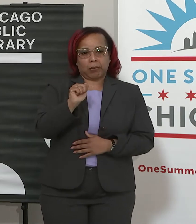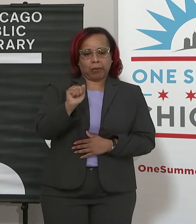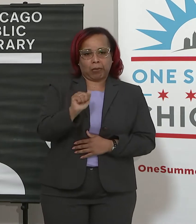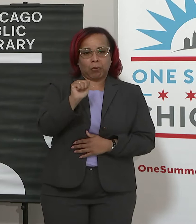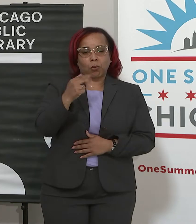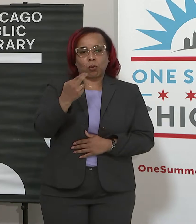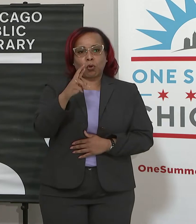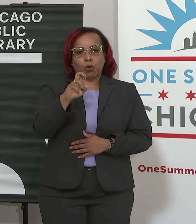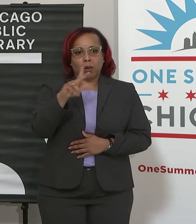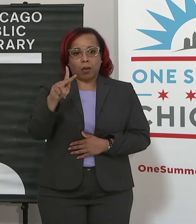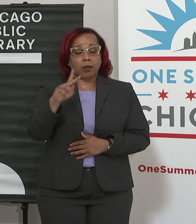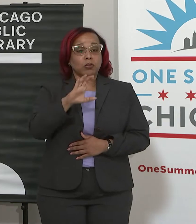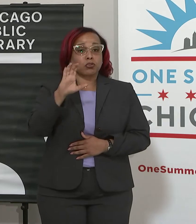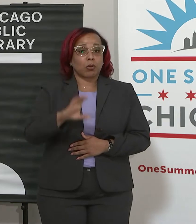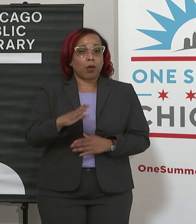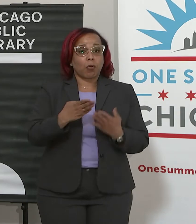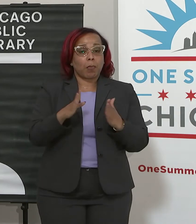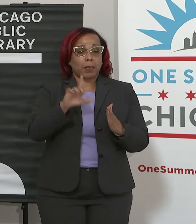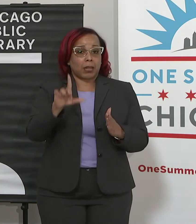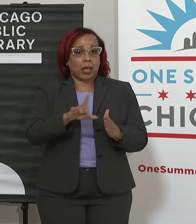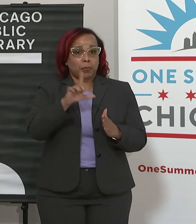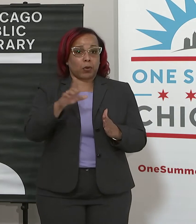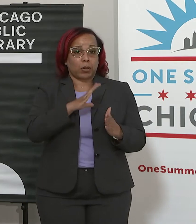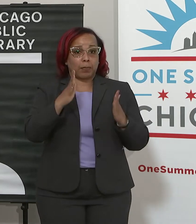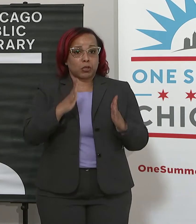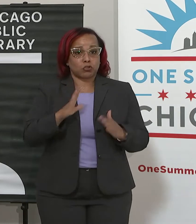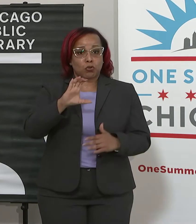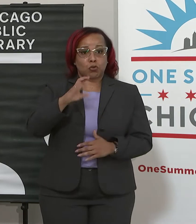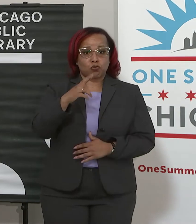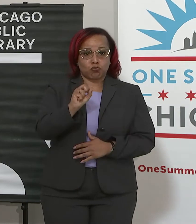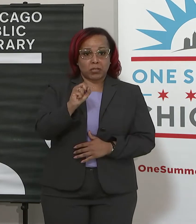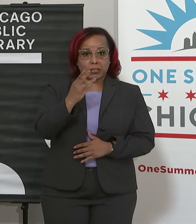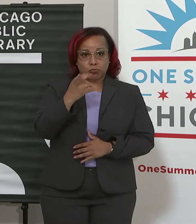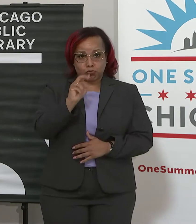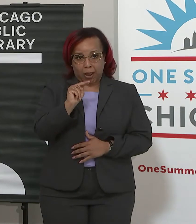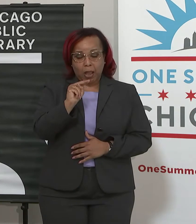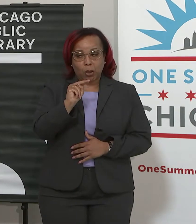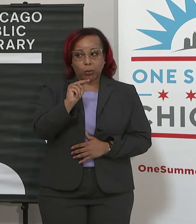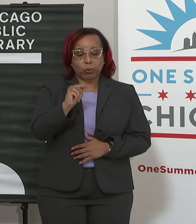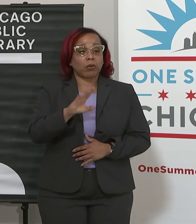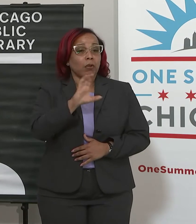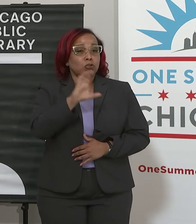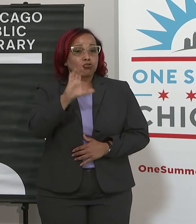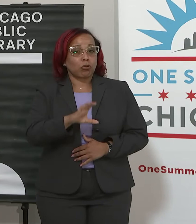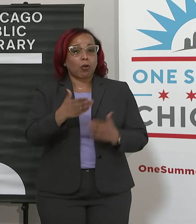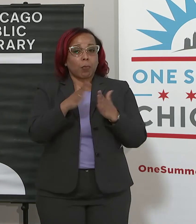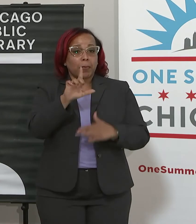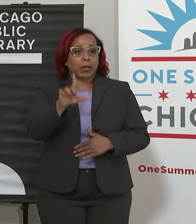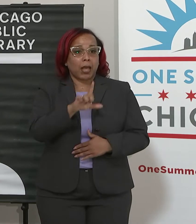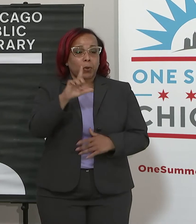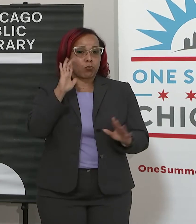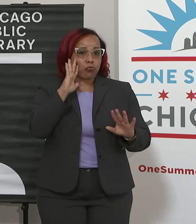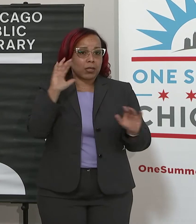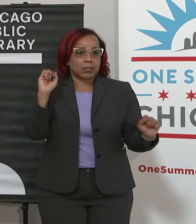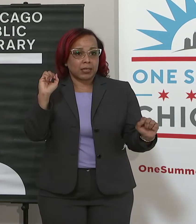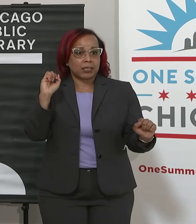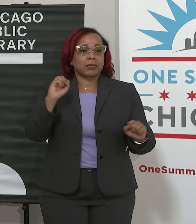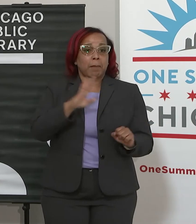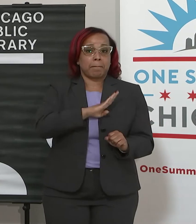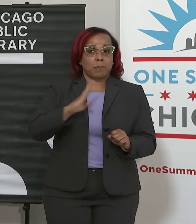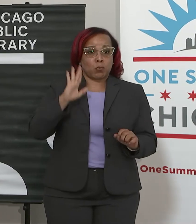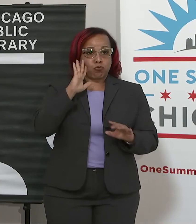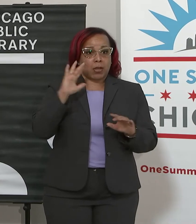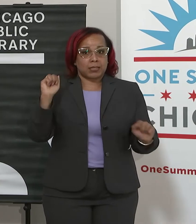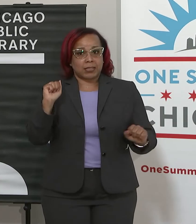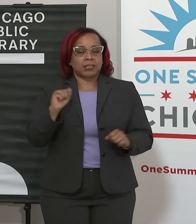Herlock, Chicago Public Library Commissioner Chris Brown, Chicago Public Library Board President